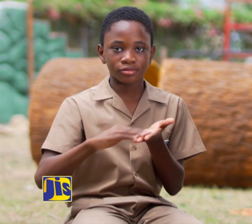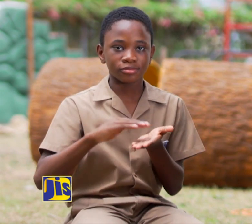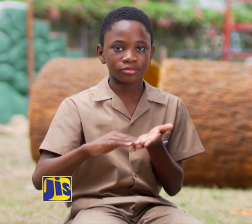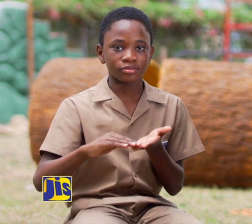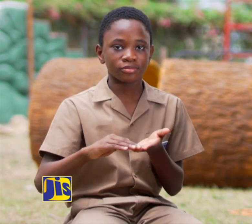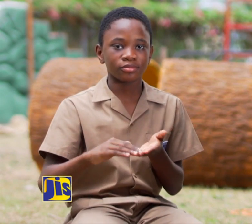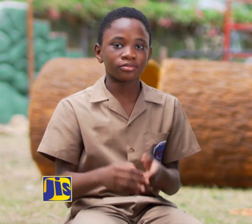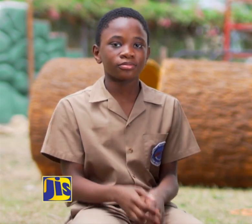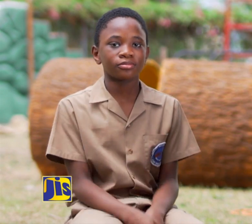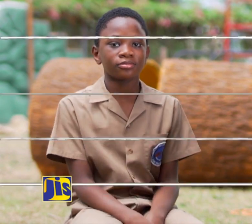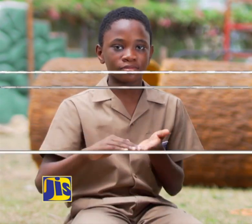me.